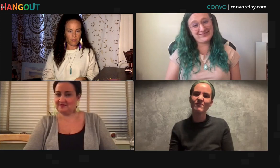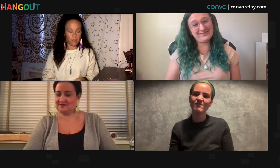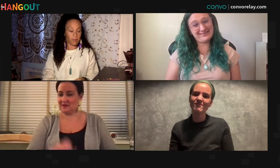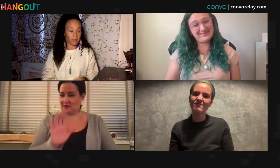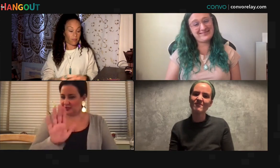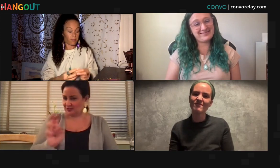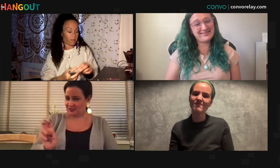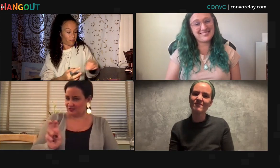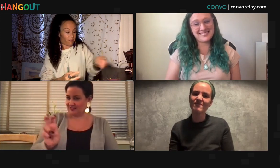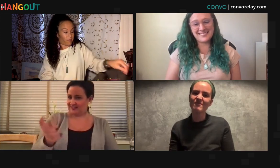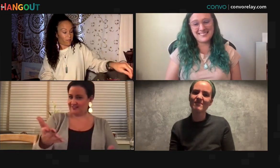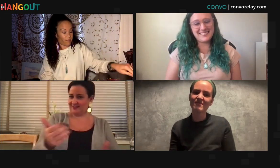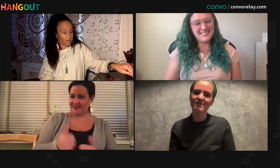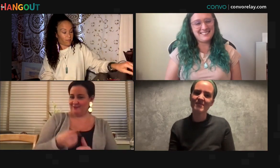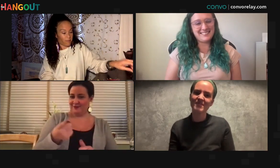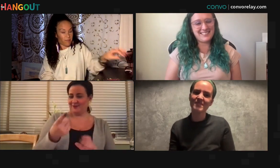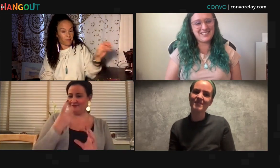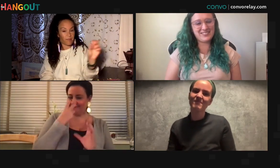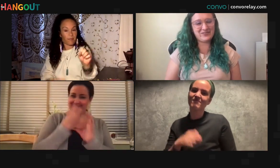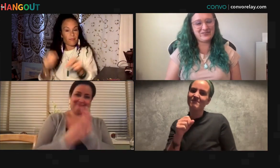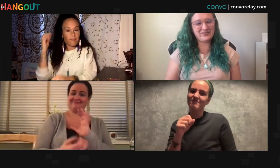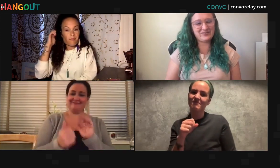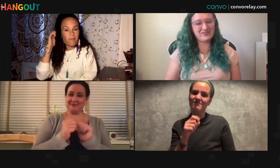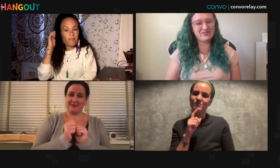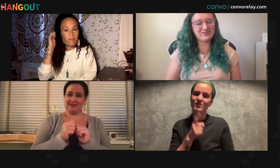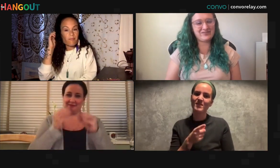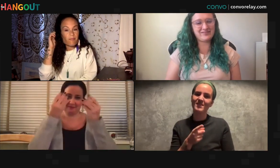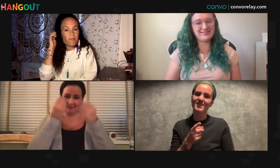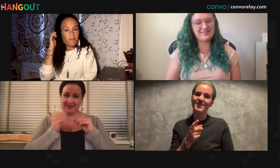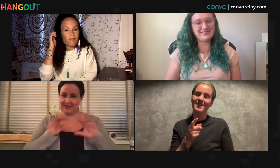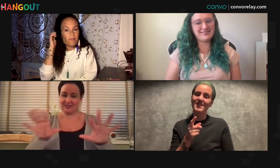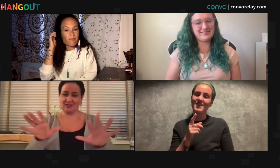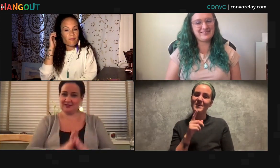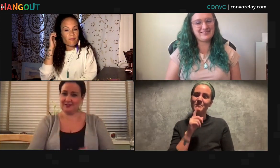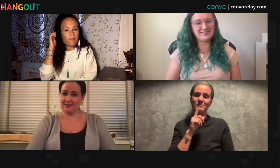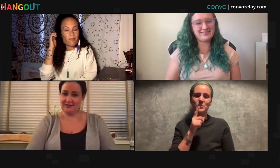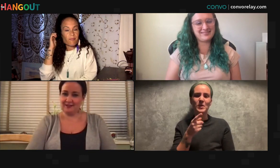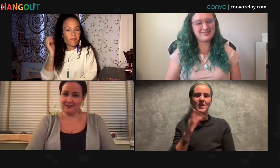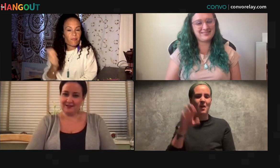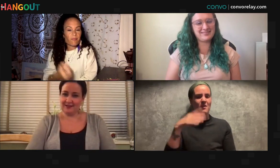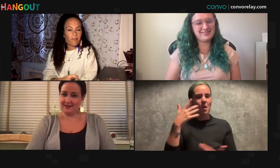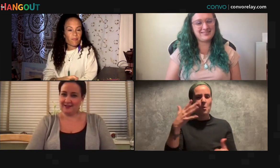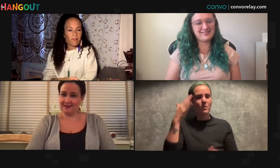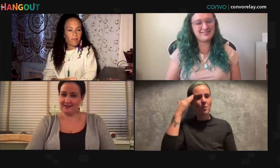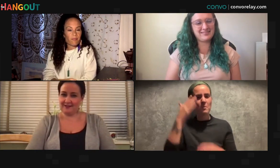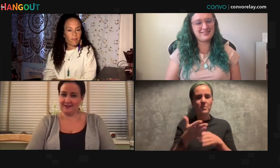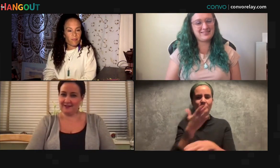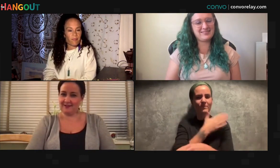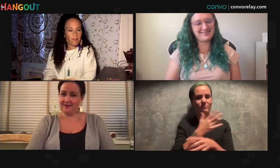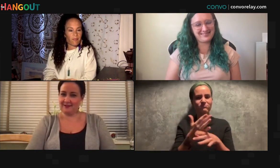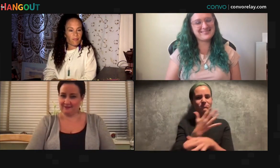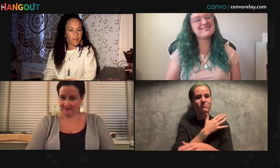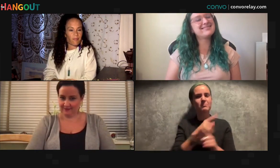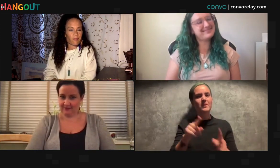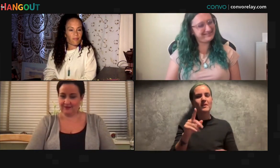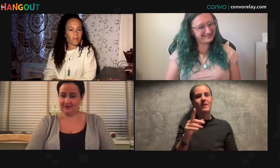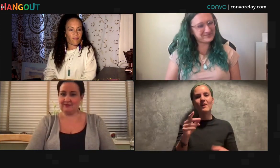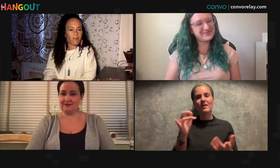your actions to keep moving forward. This is Melissa. So tell me your journey, Belinda. This